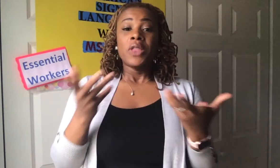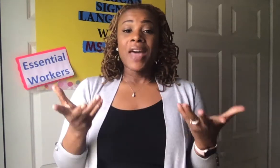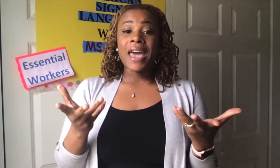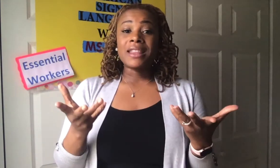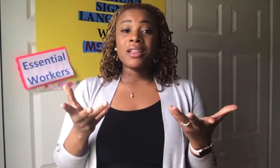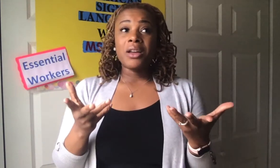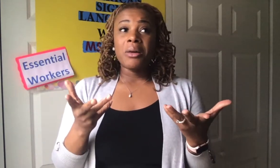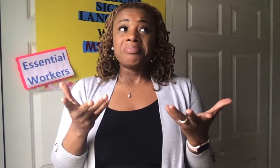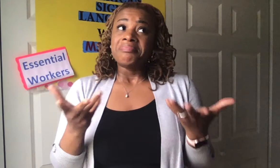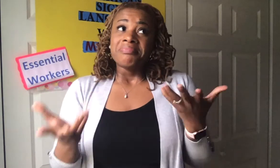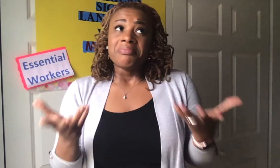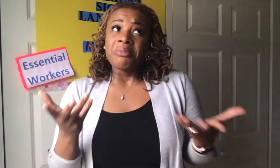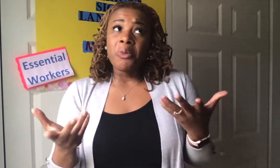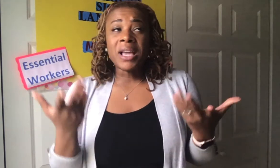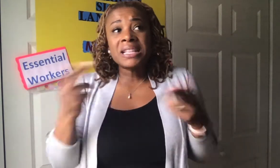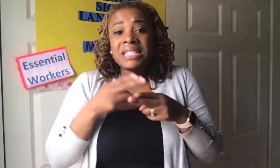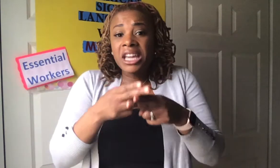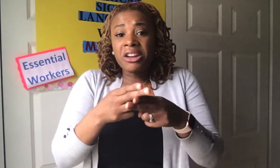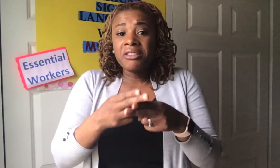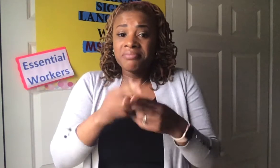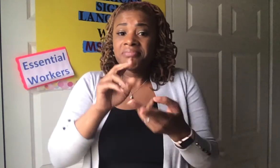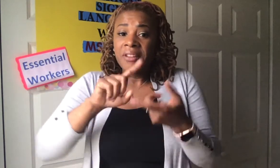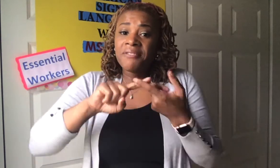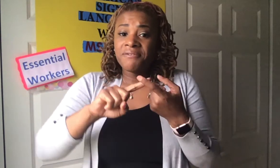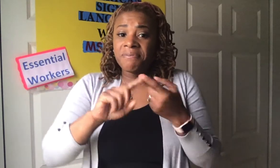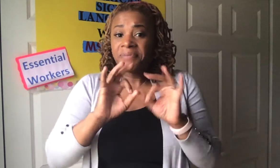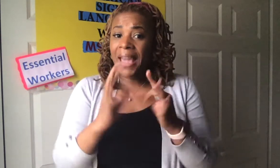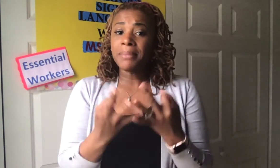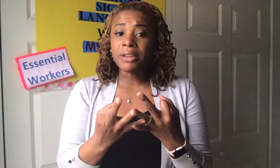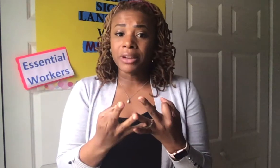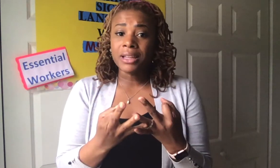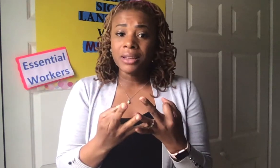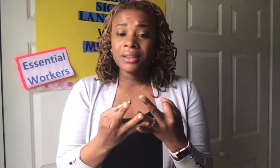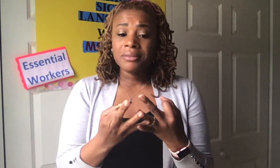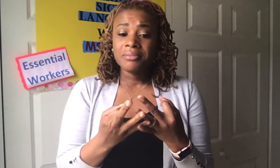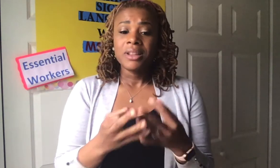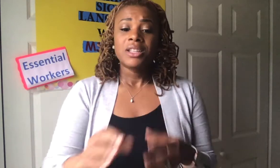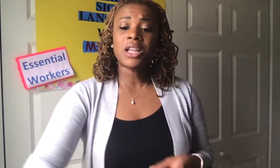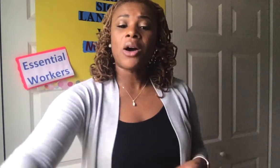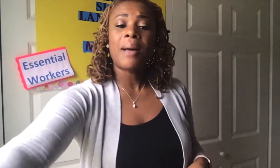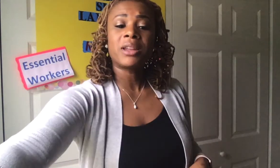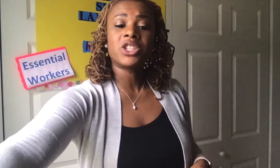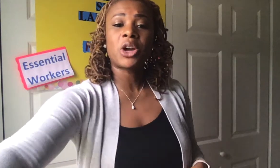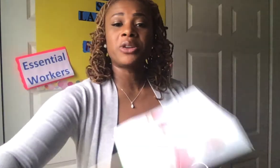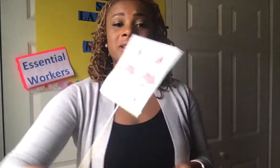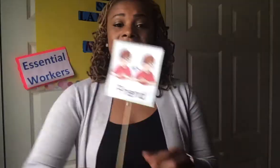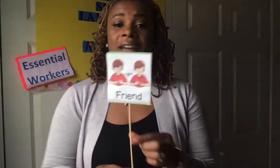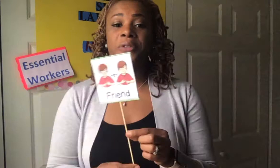that we consider family, really. So I'm going to show you the sign for